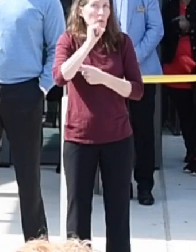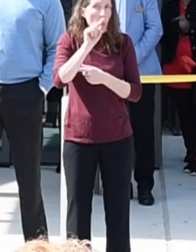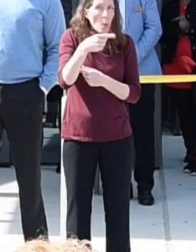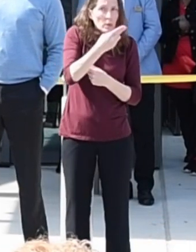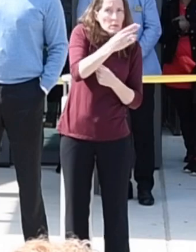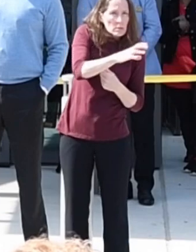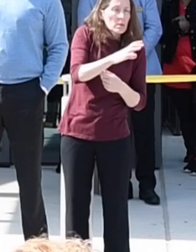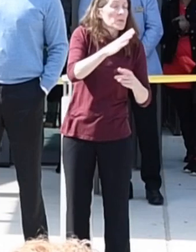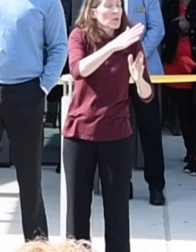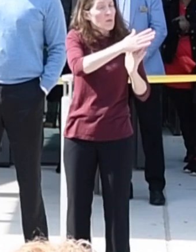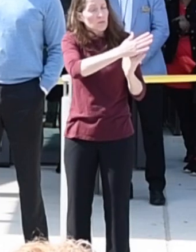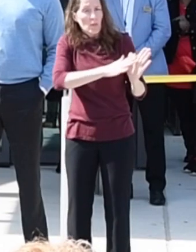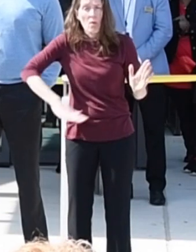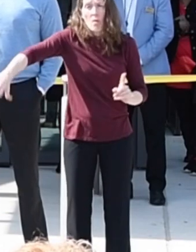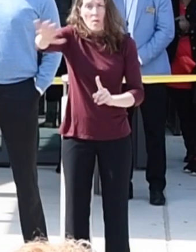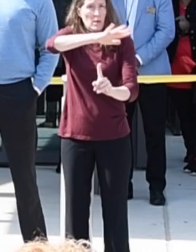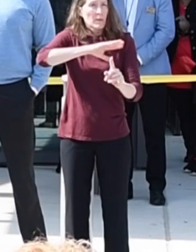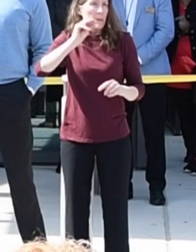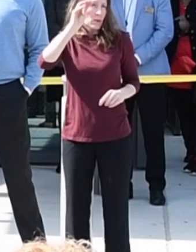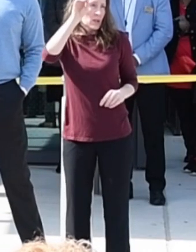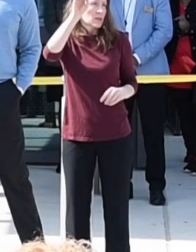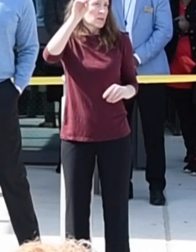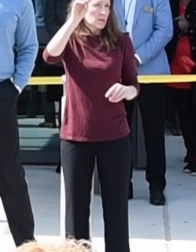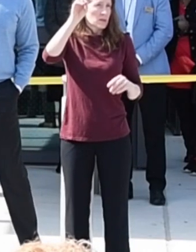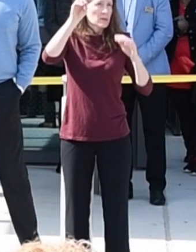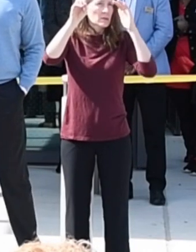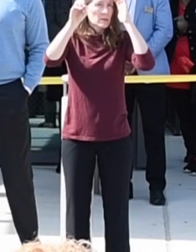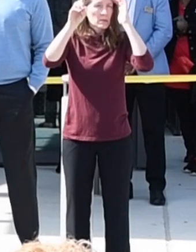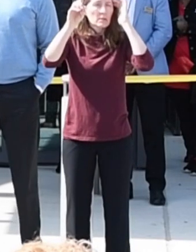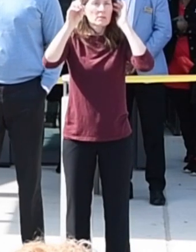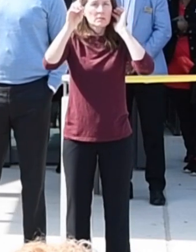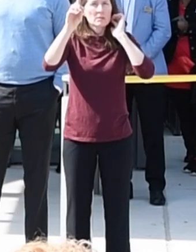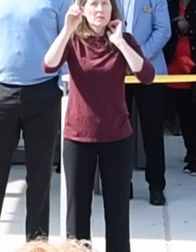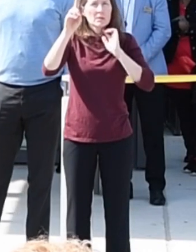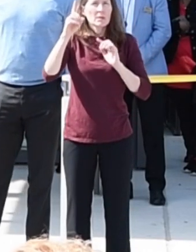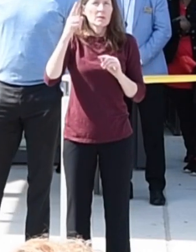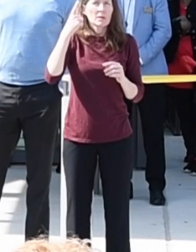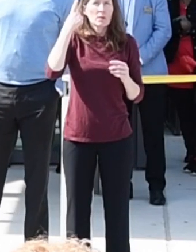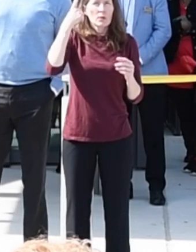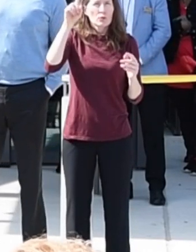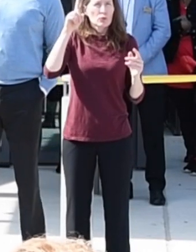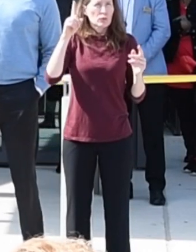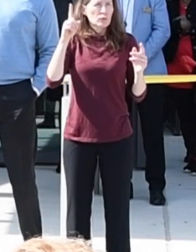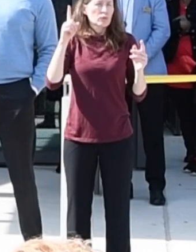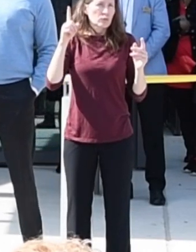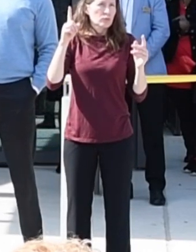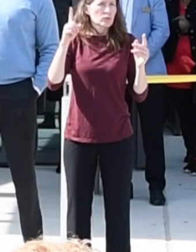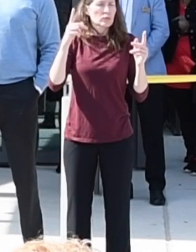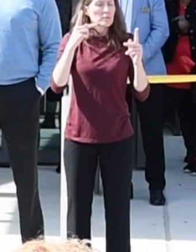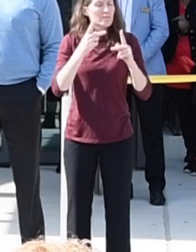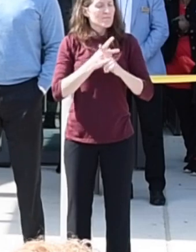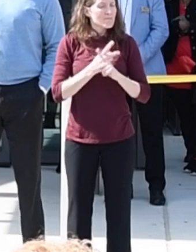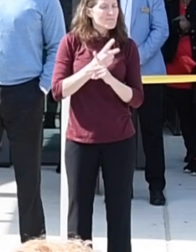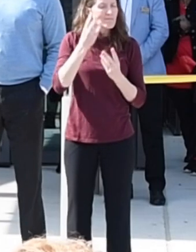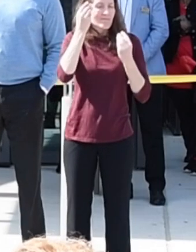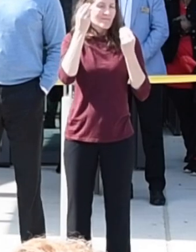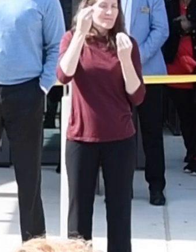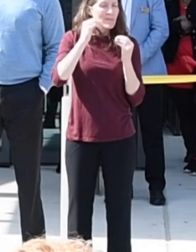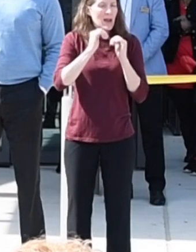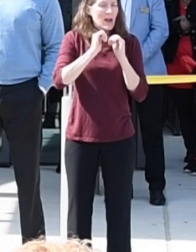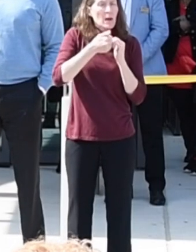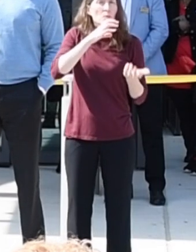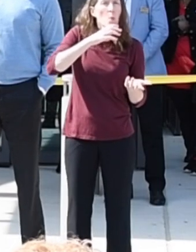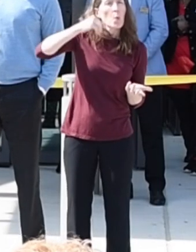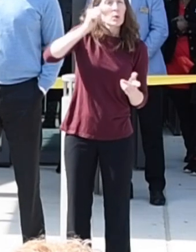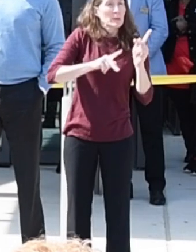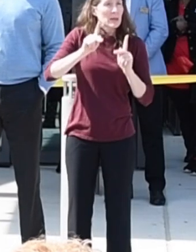but all of Maryland, and the way in which older people will be contributing to the